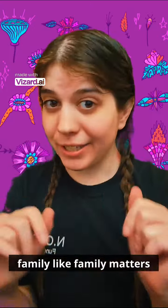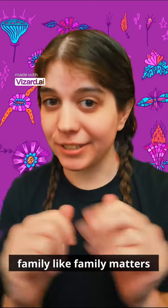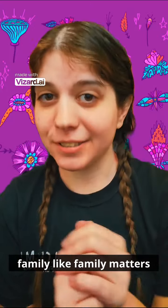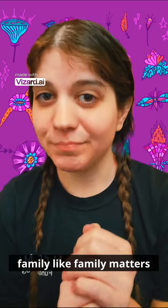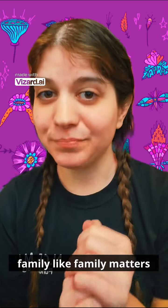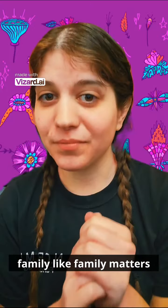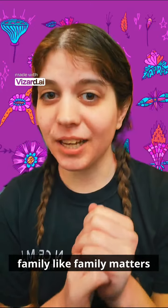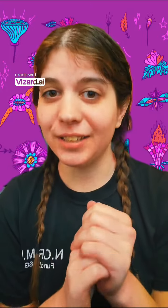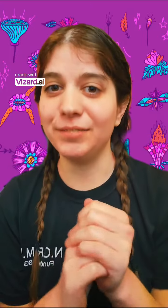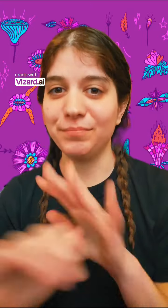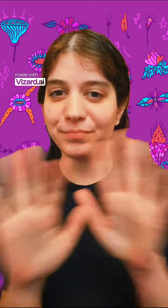matters.